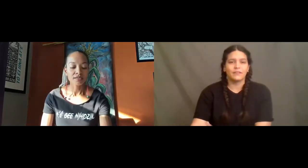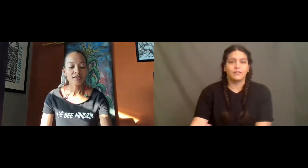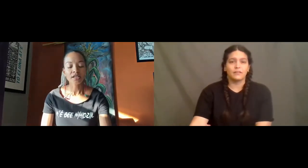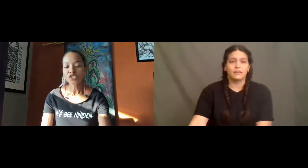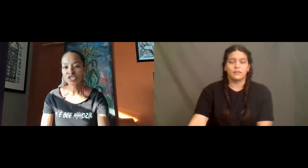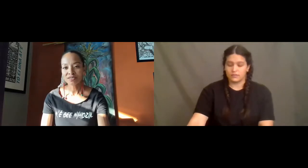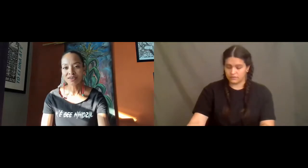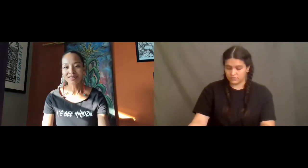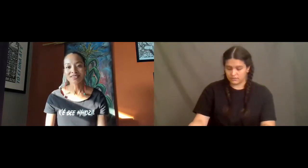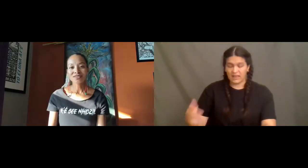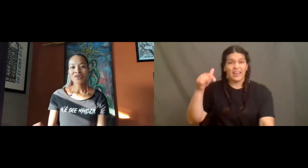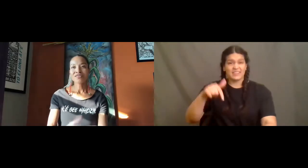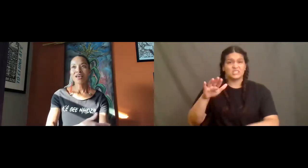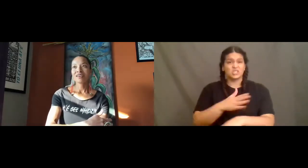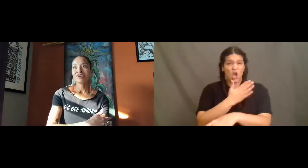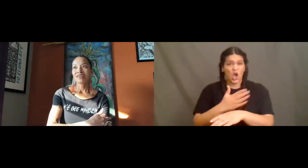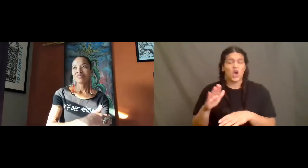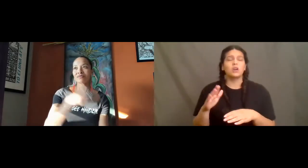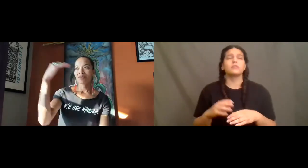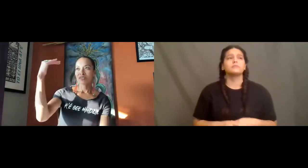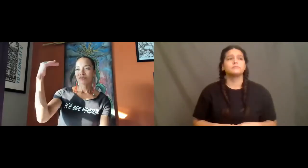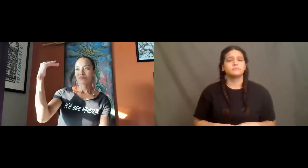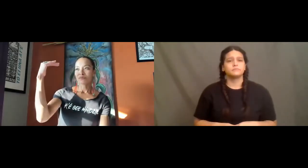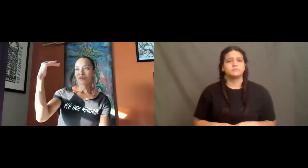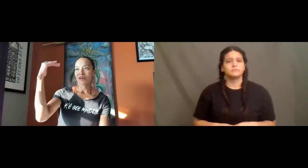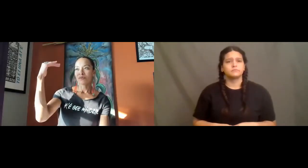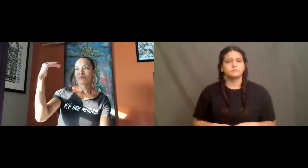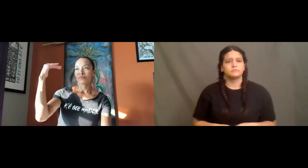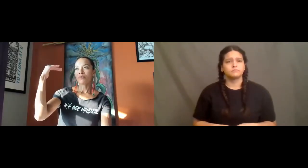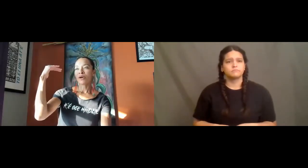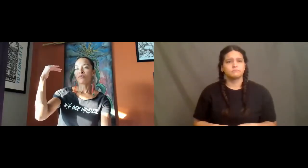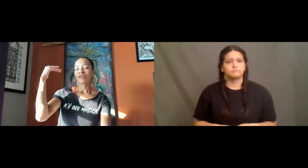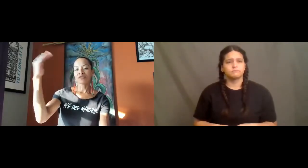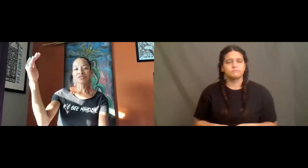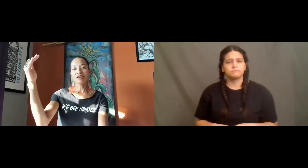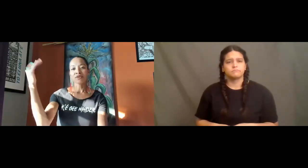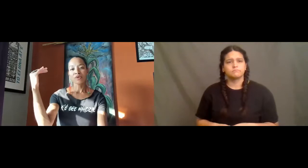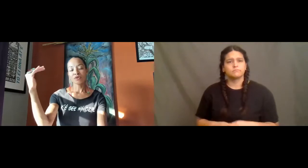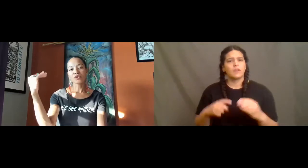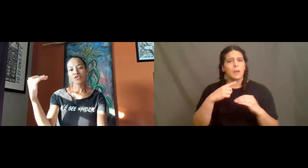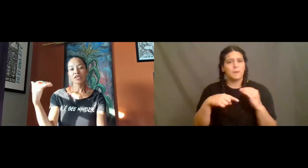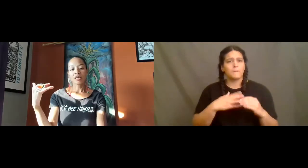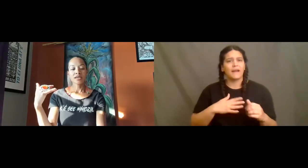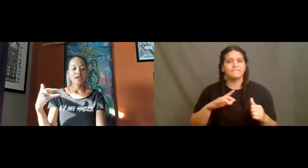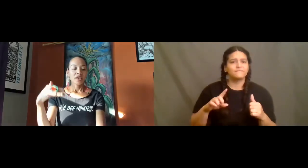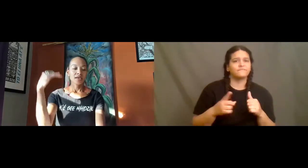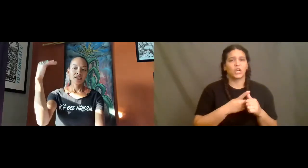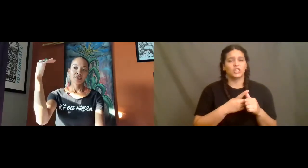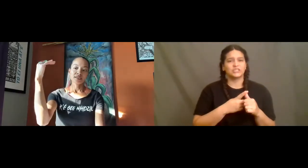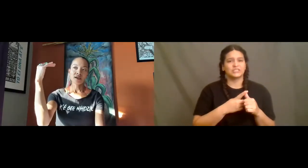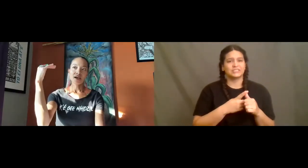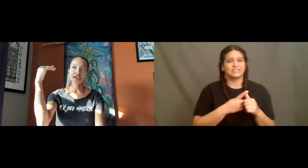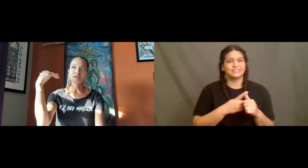is the Ak’éí song, and it's a song that is about my first clan, the Red Ok’éí clan.